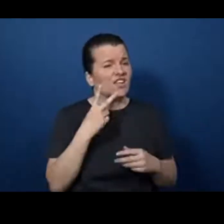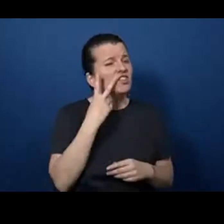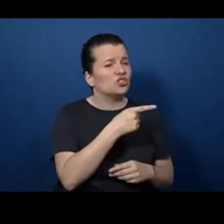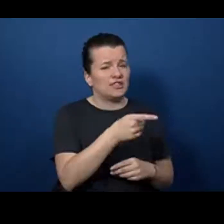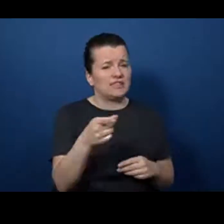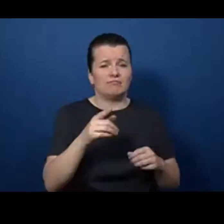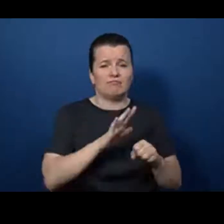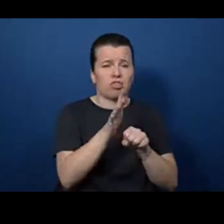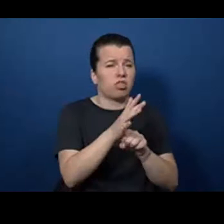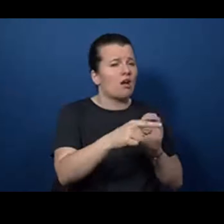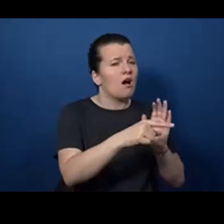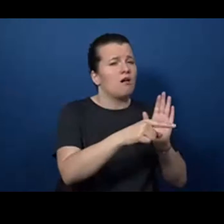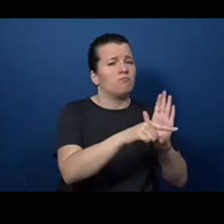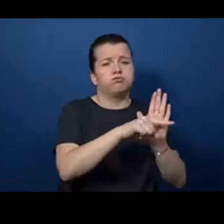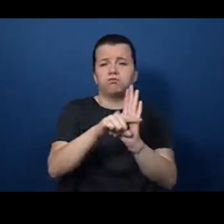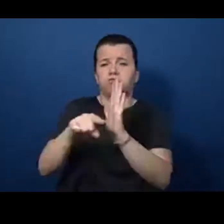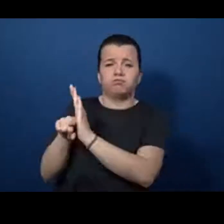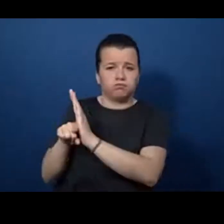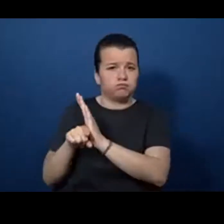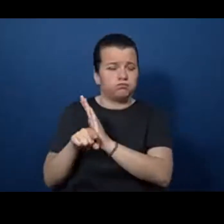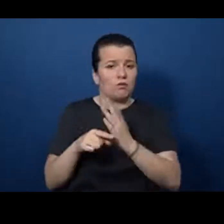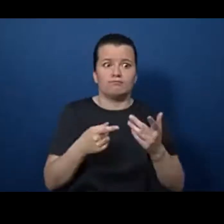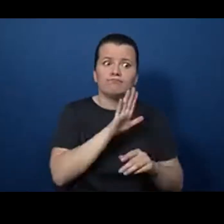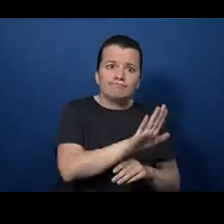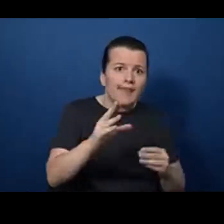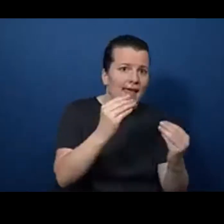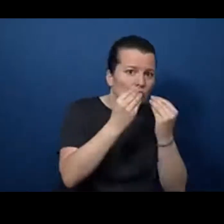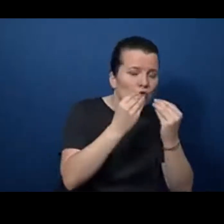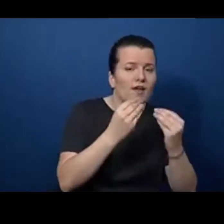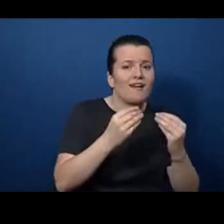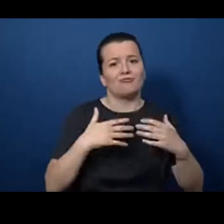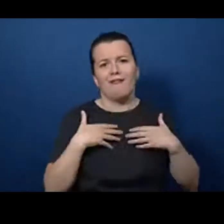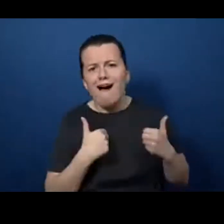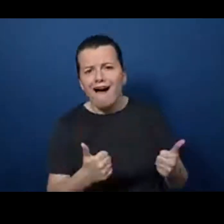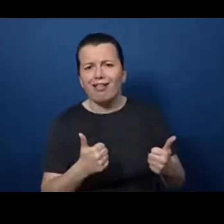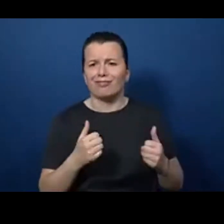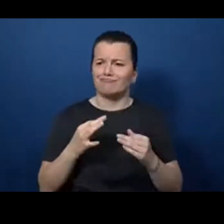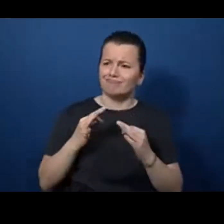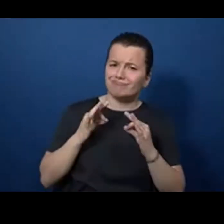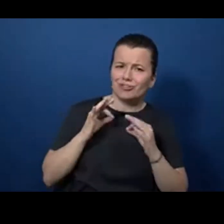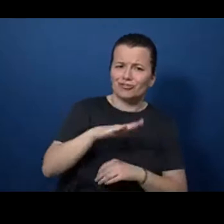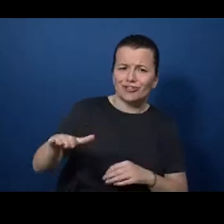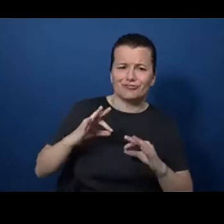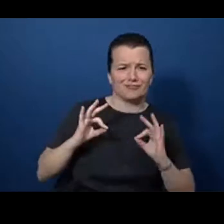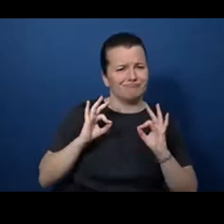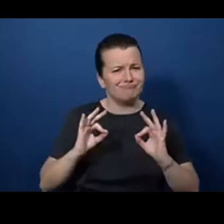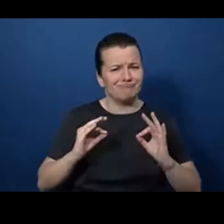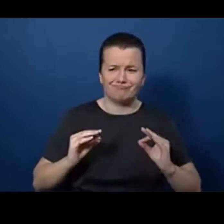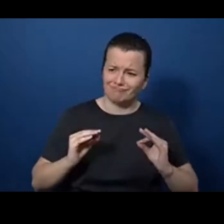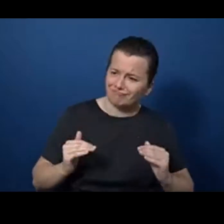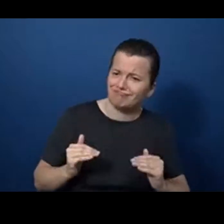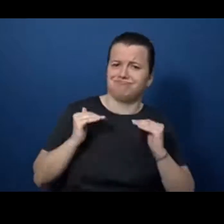and bullying on the education and health and well-being of children and young people. Those who are targeted